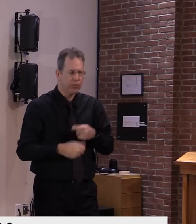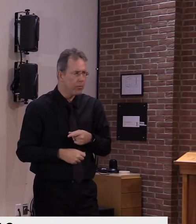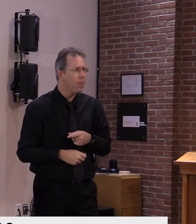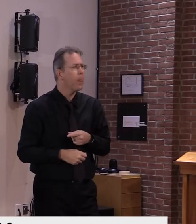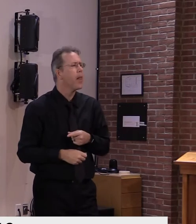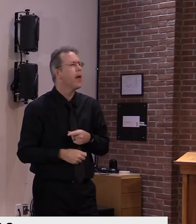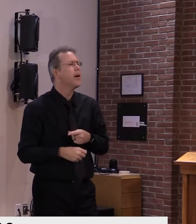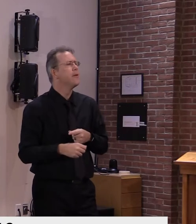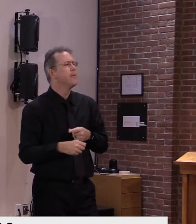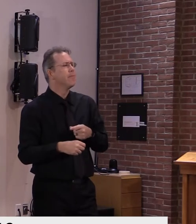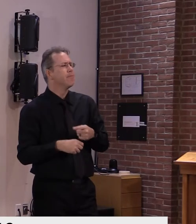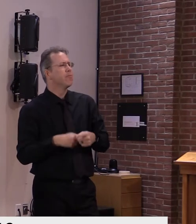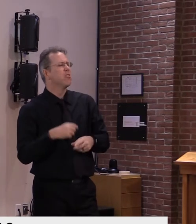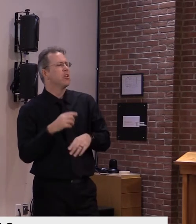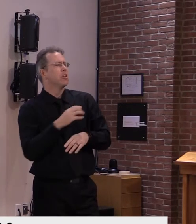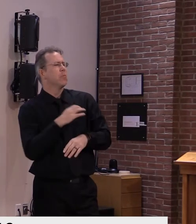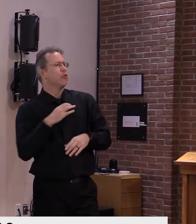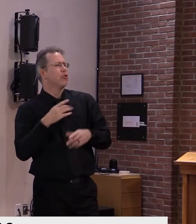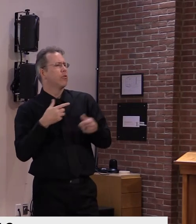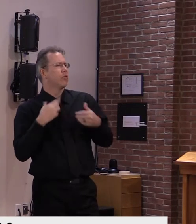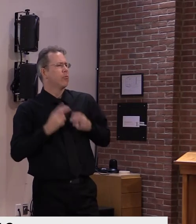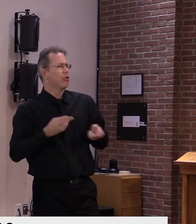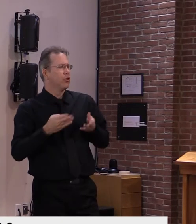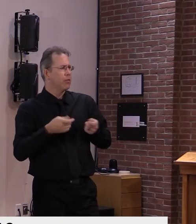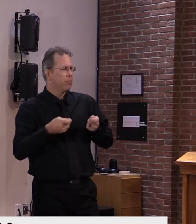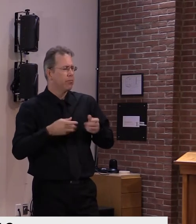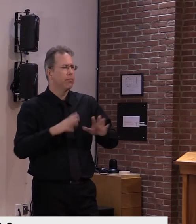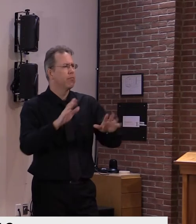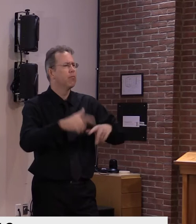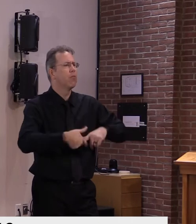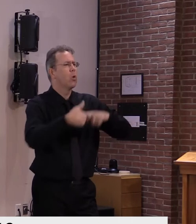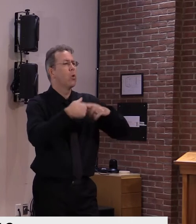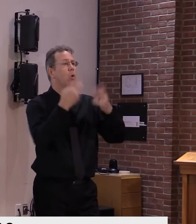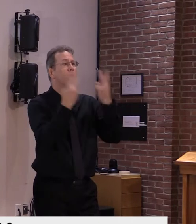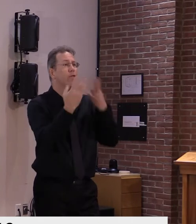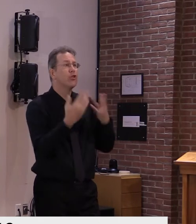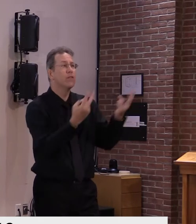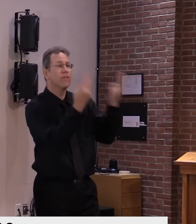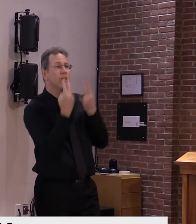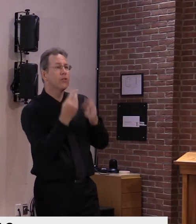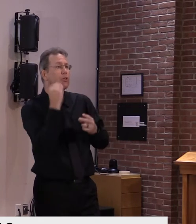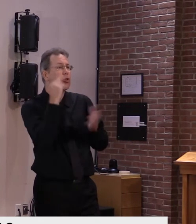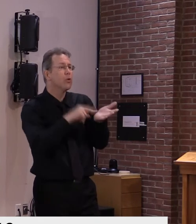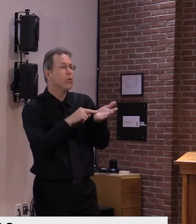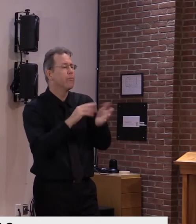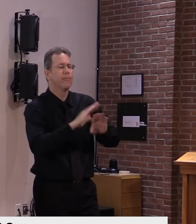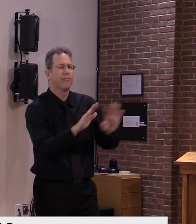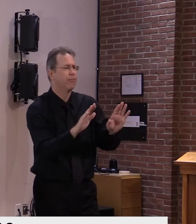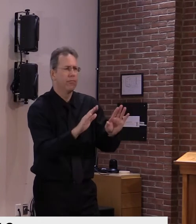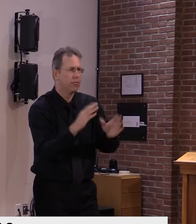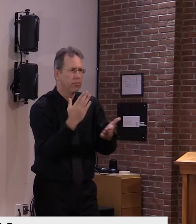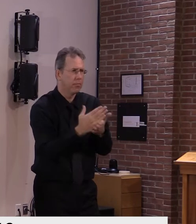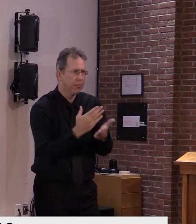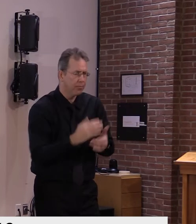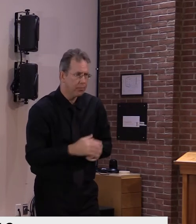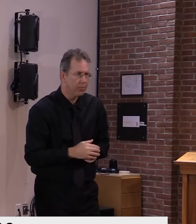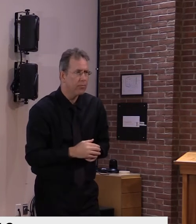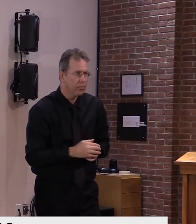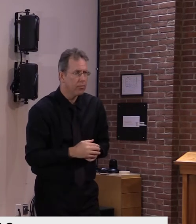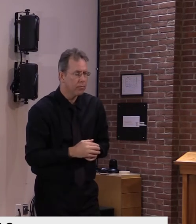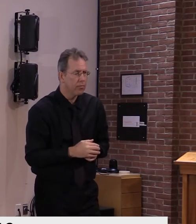stopped doing that at the moment. Most, if not all, skilled nursing facilities have restrictions